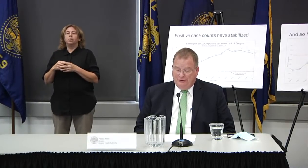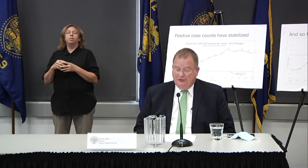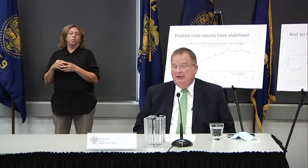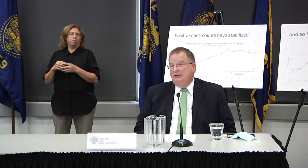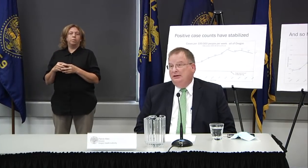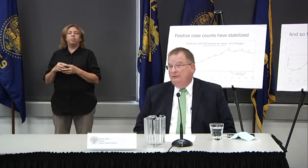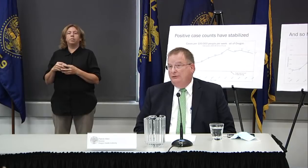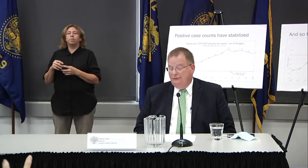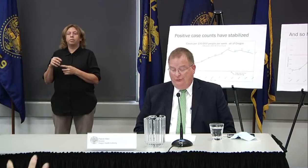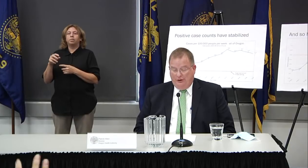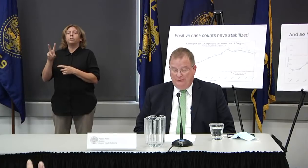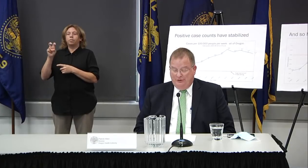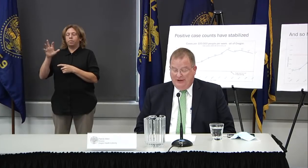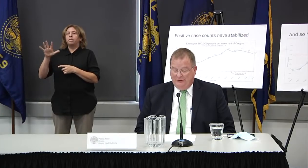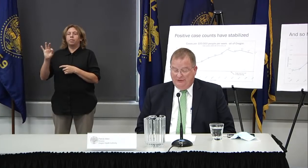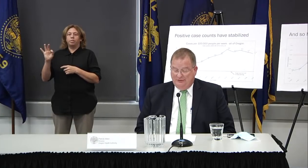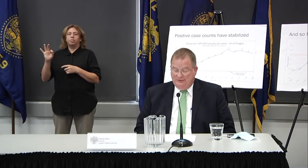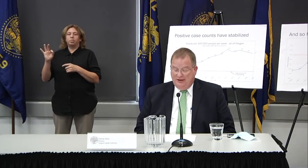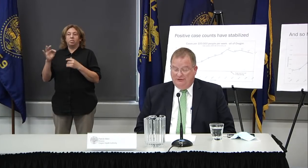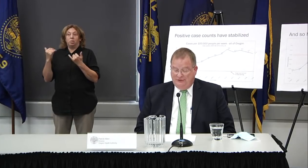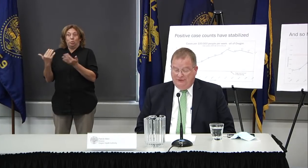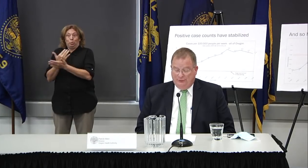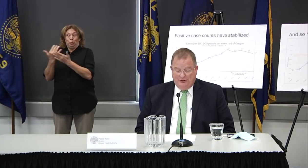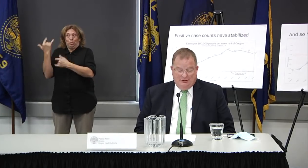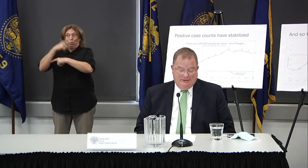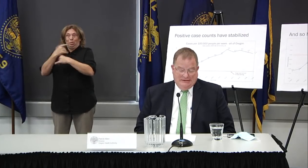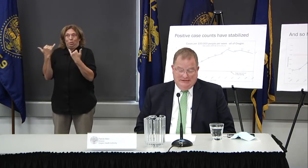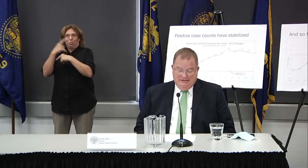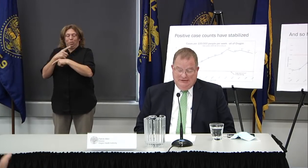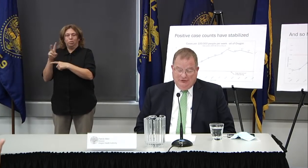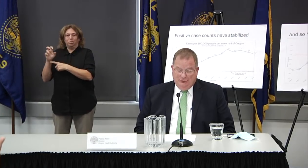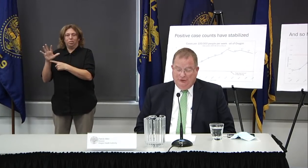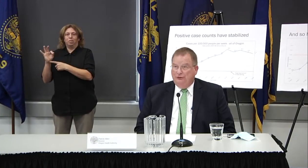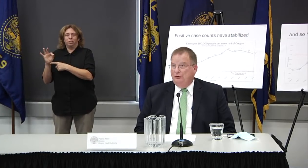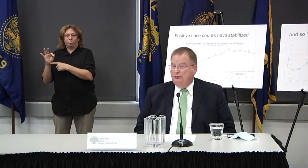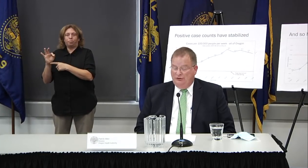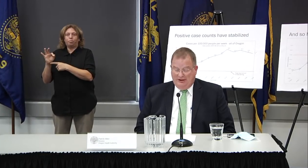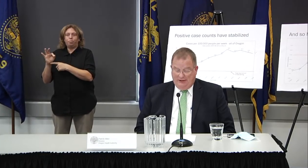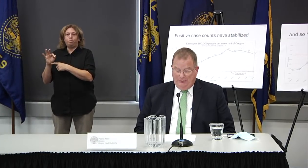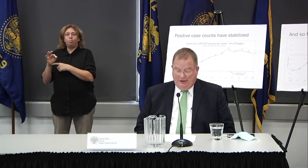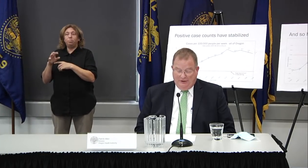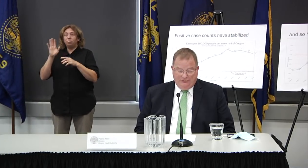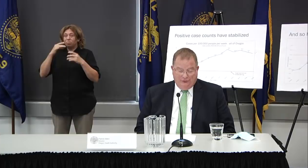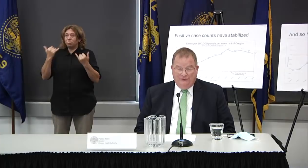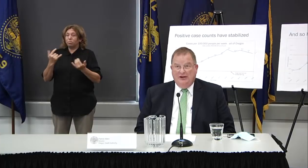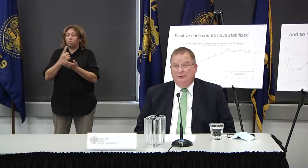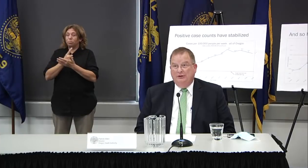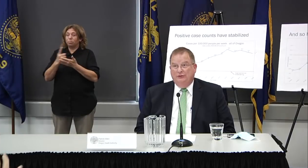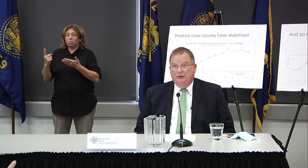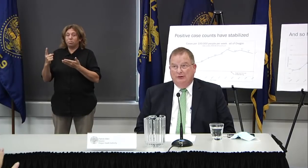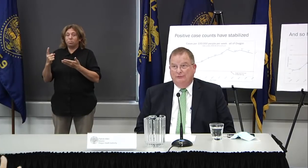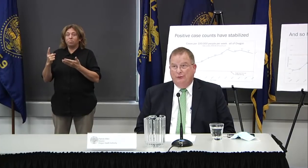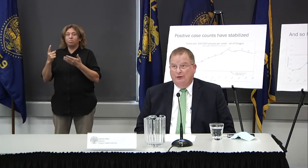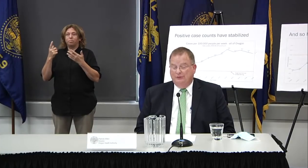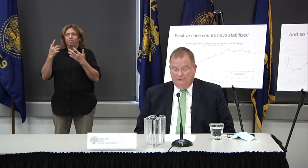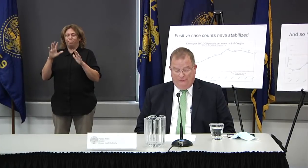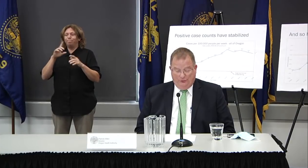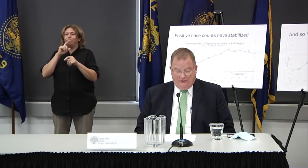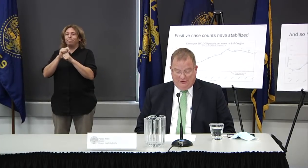the threshold of over 400,000 deaths this week, including 2 today, bringing us to a statewide total